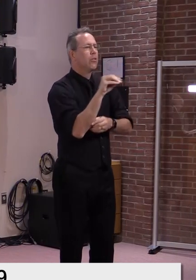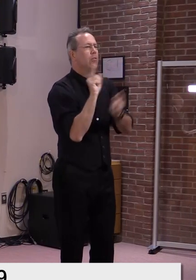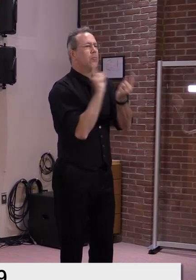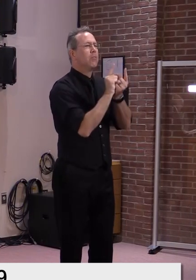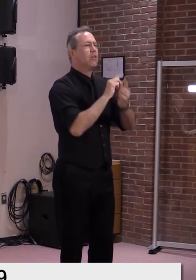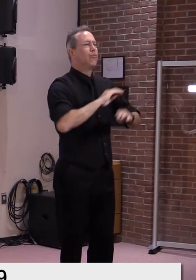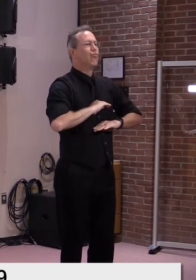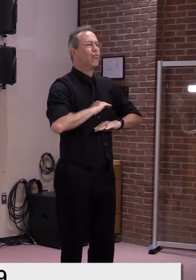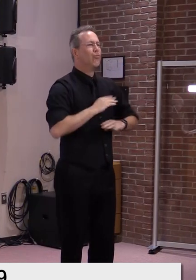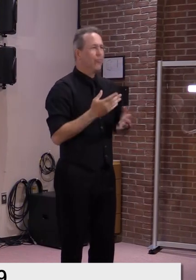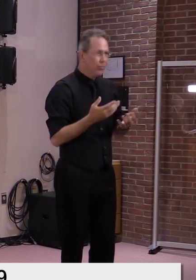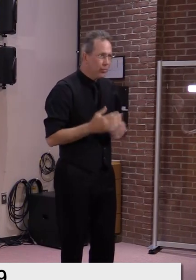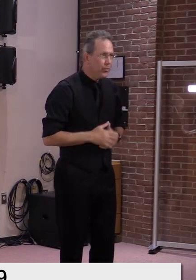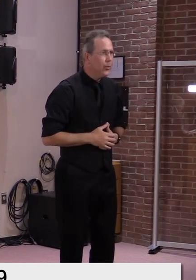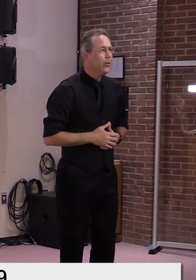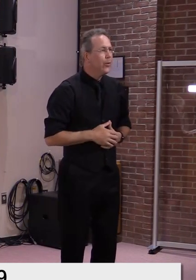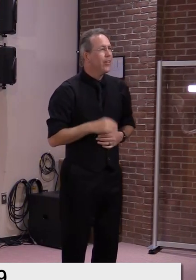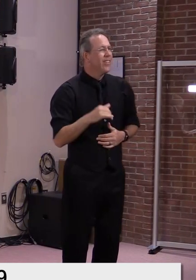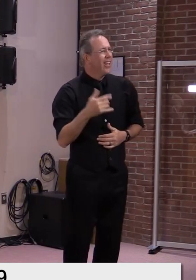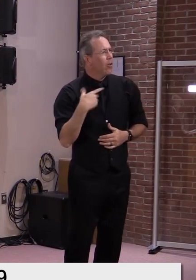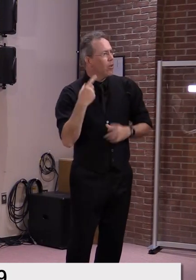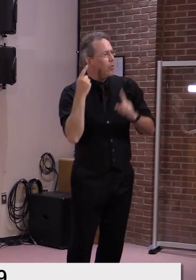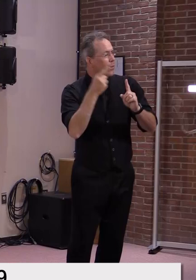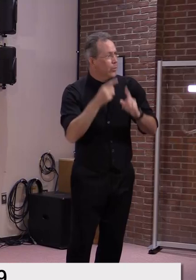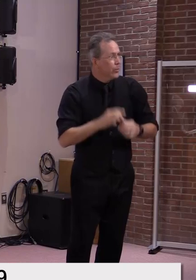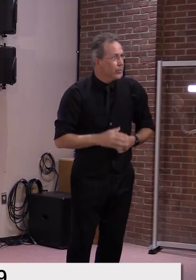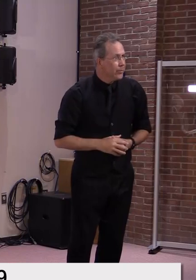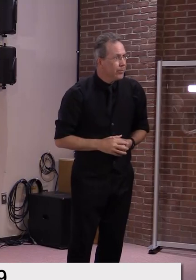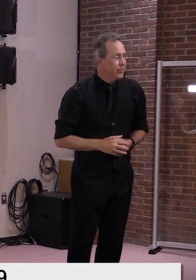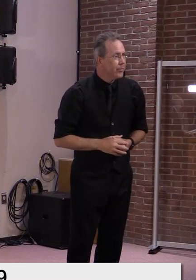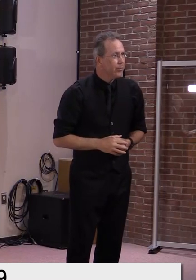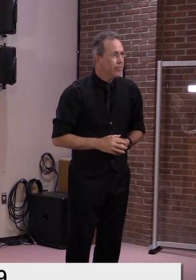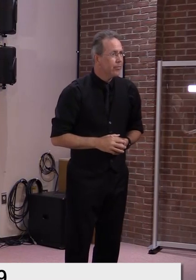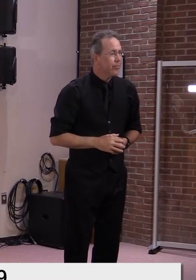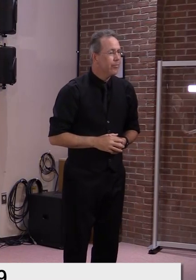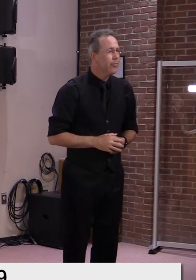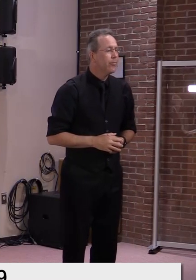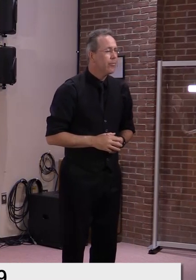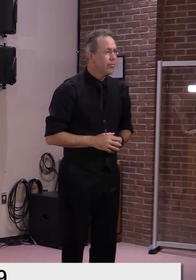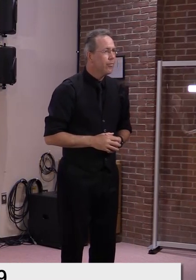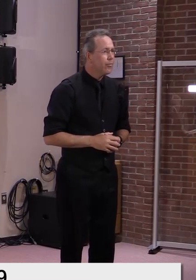goal. Moving on, our efforts to bring vaccines into the